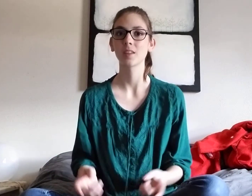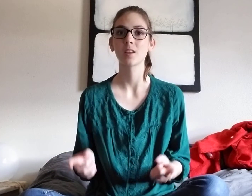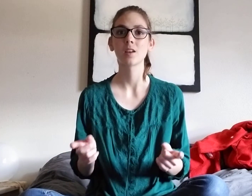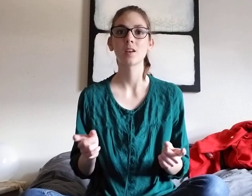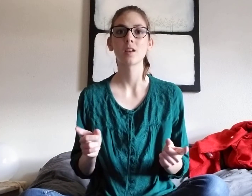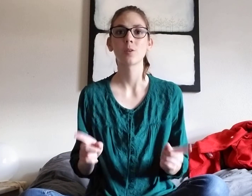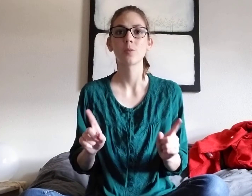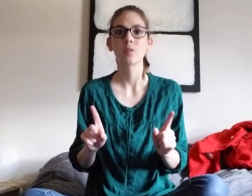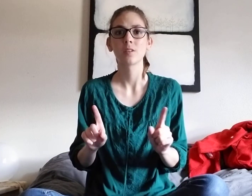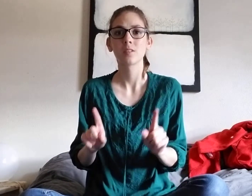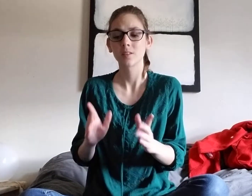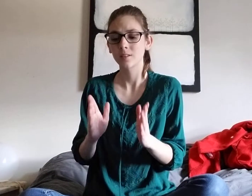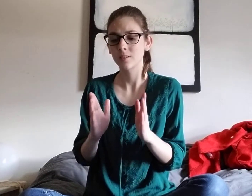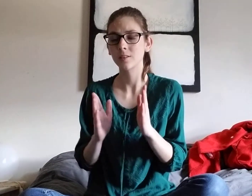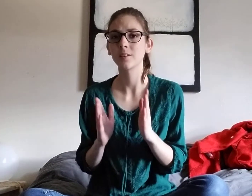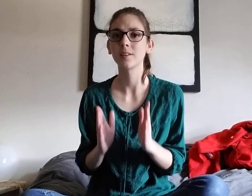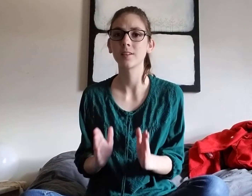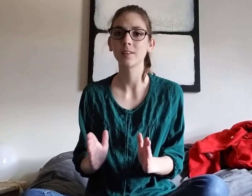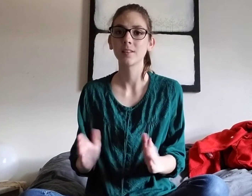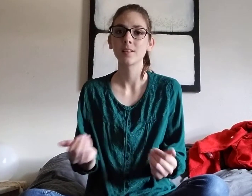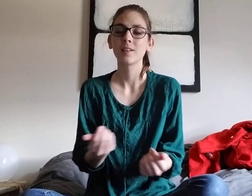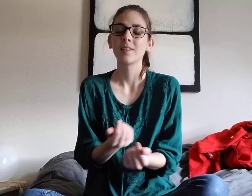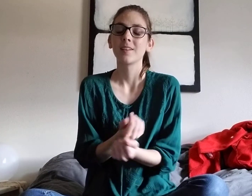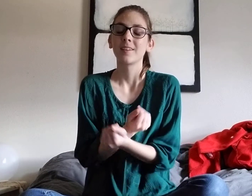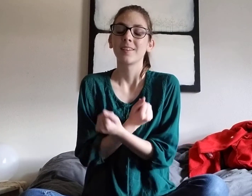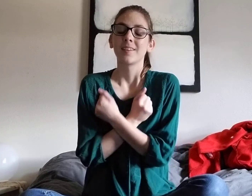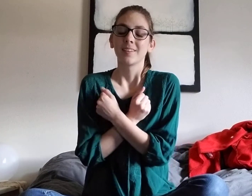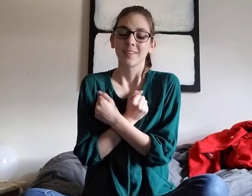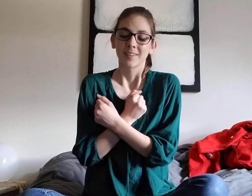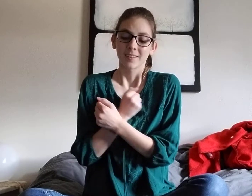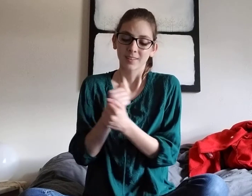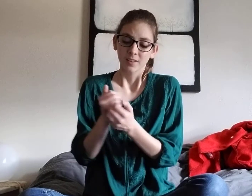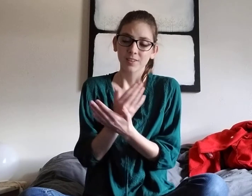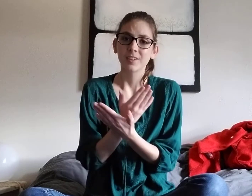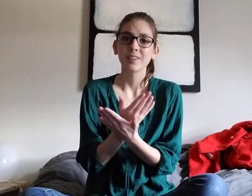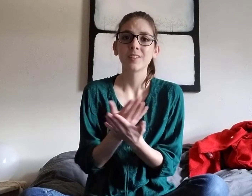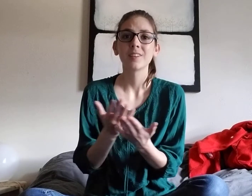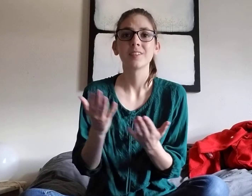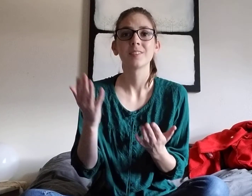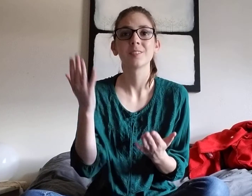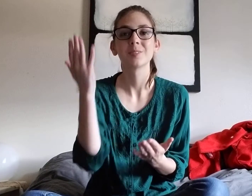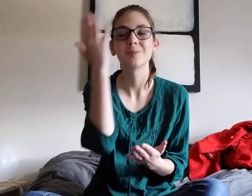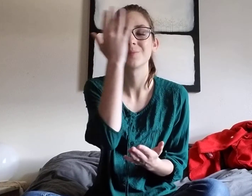When somebody loved me, everything was beautiful.